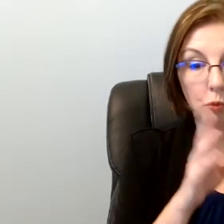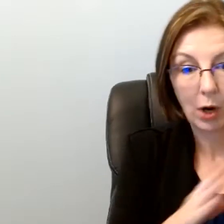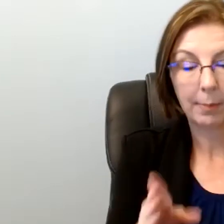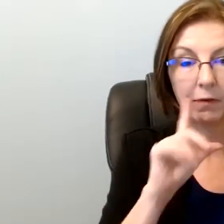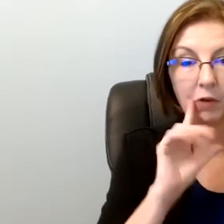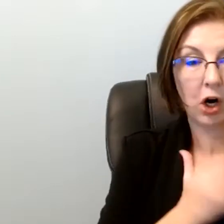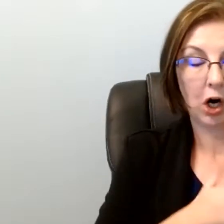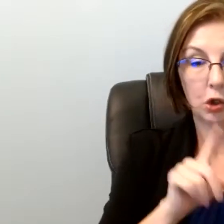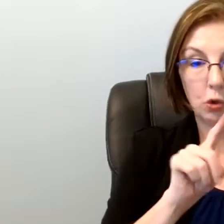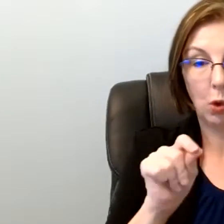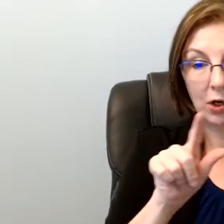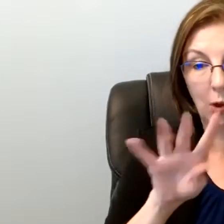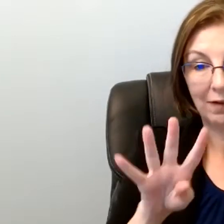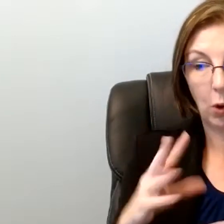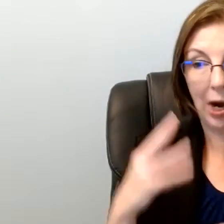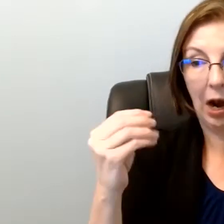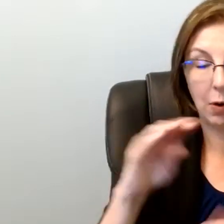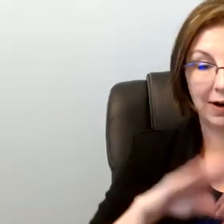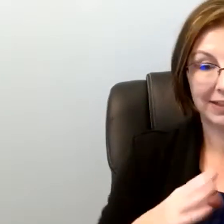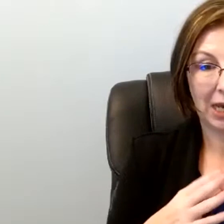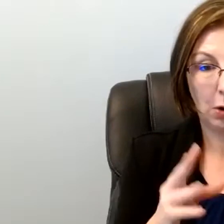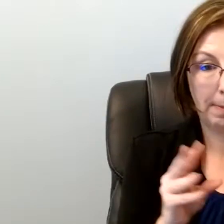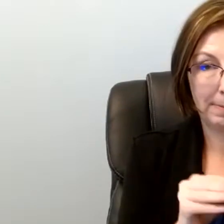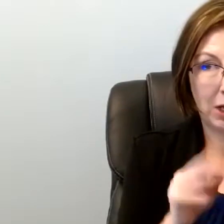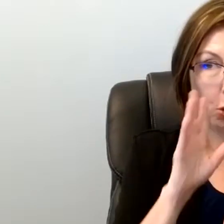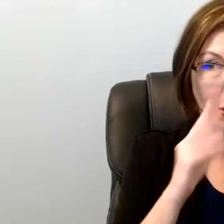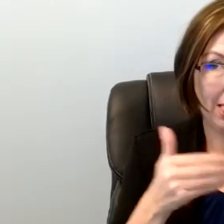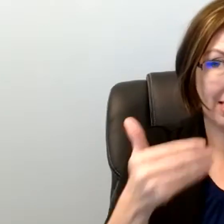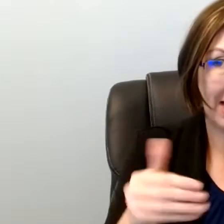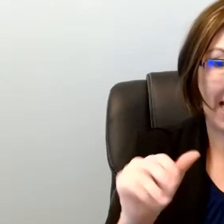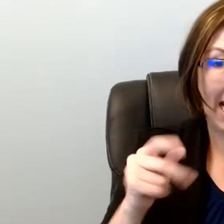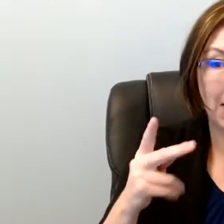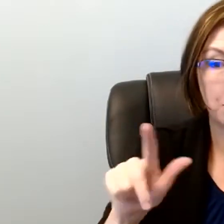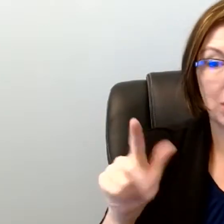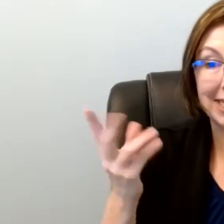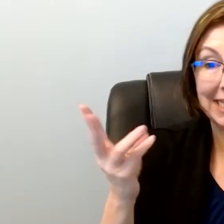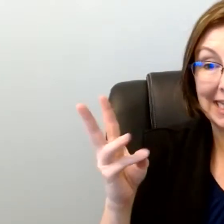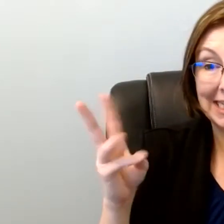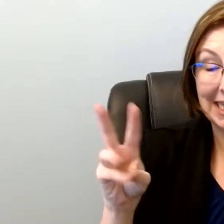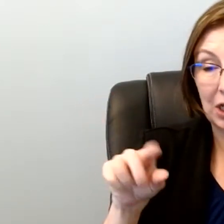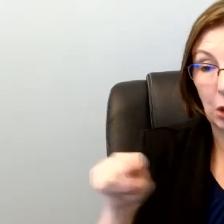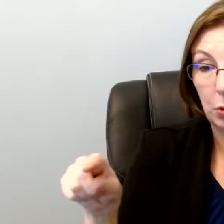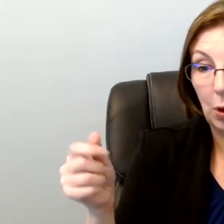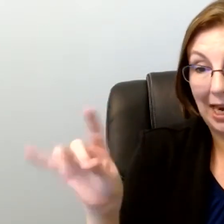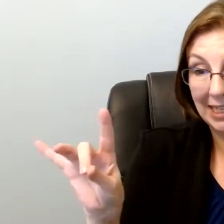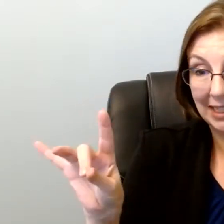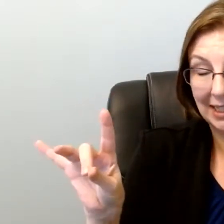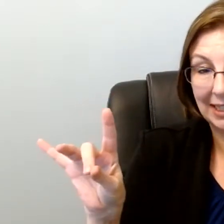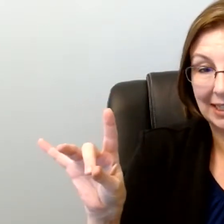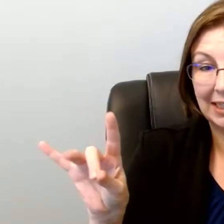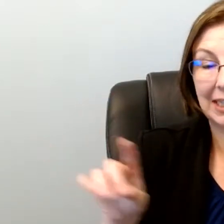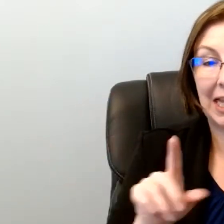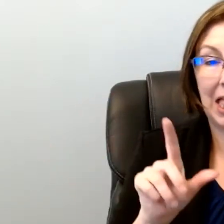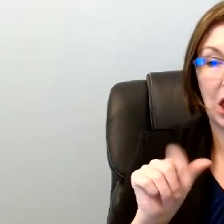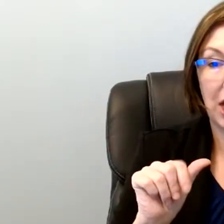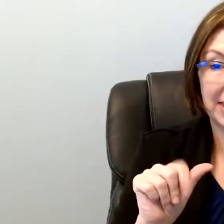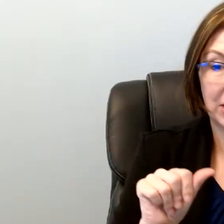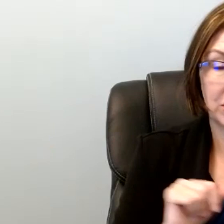2024 out-of-town meeting, which will be held April 16th through April 18th in Los